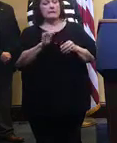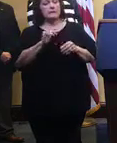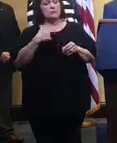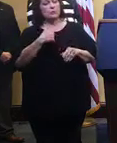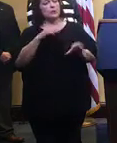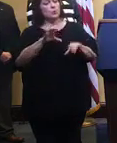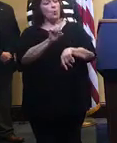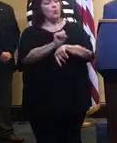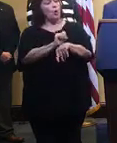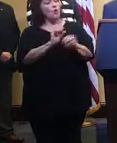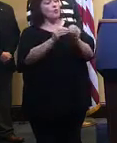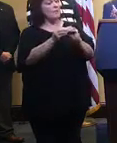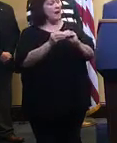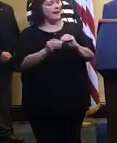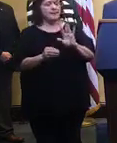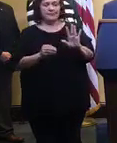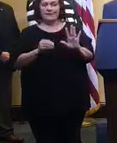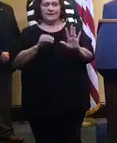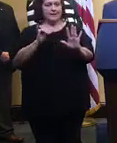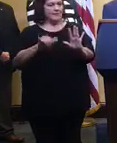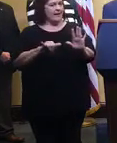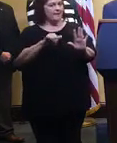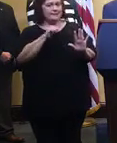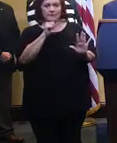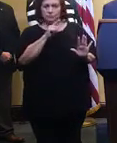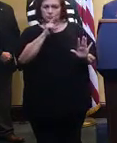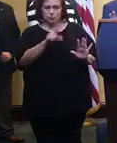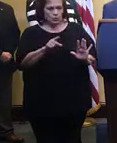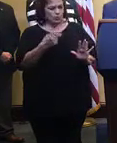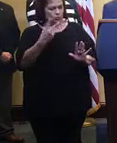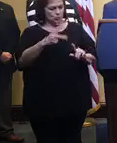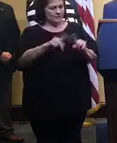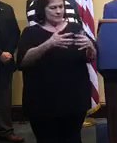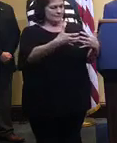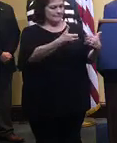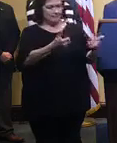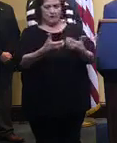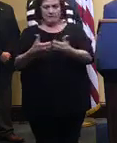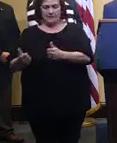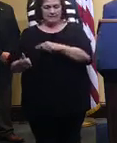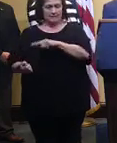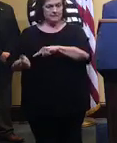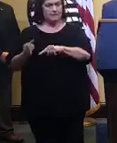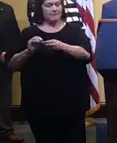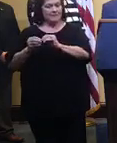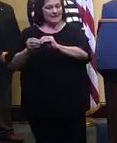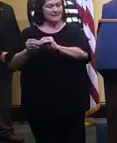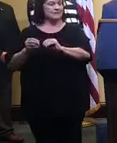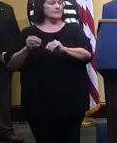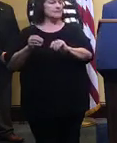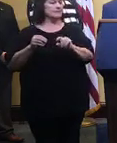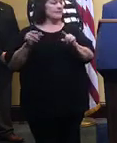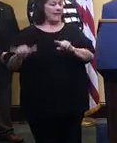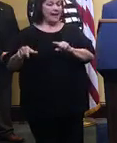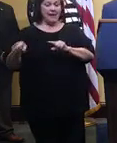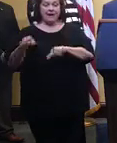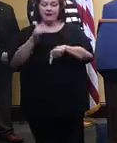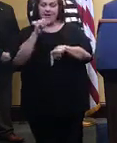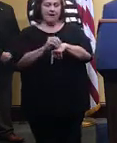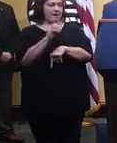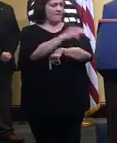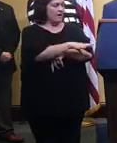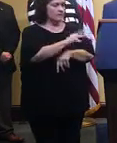to that, and I can assure you that there is no connection between the two. They're two different watersheds, and one does not contribute or attribute